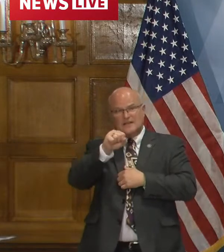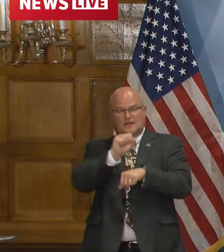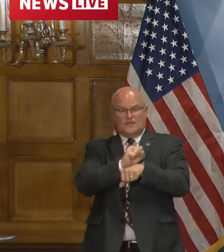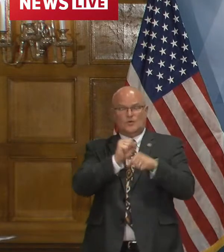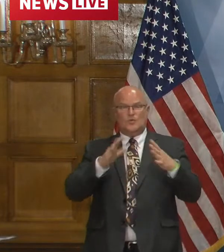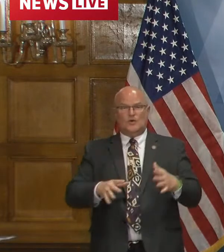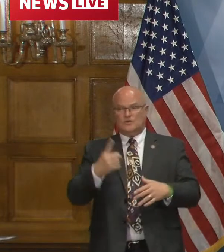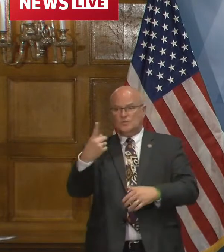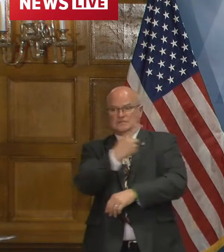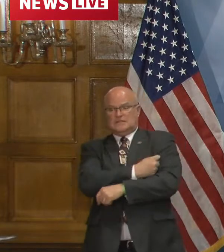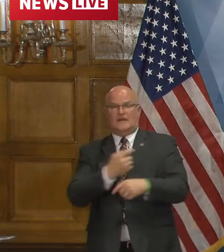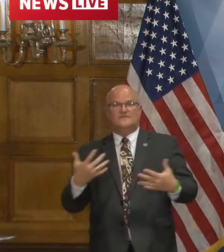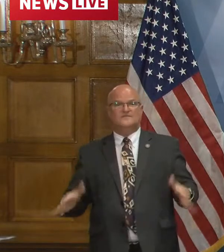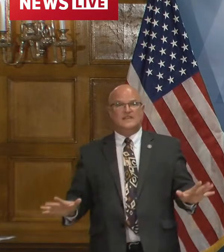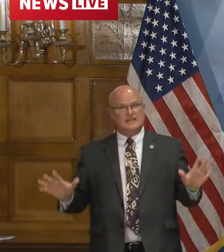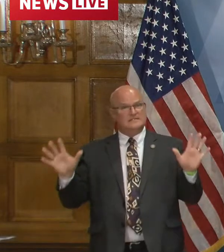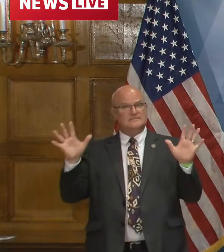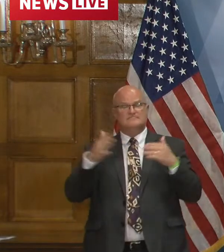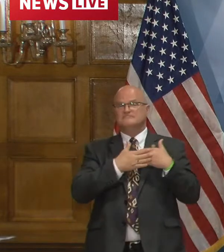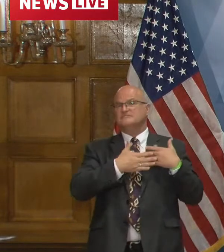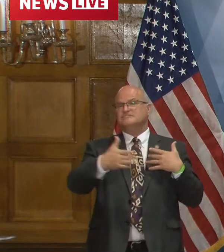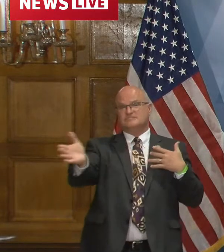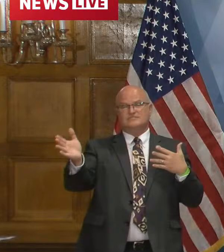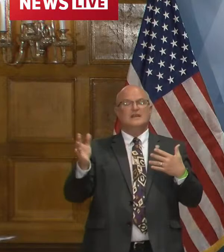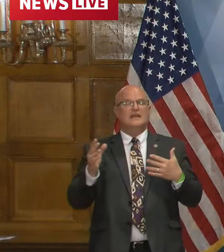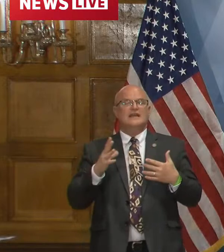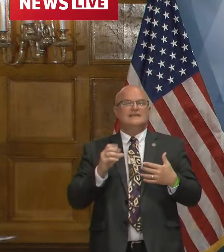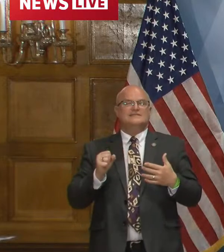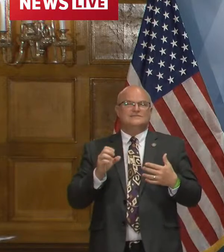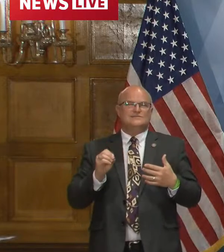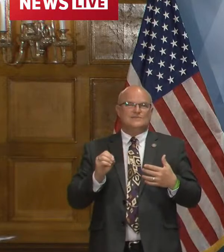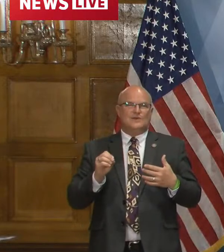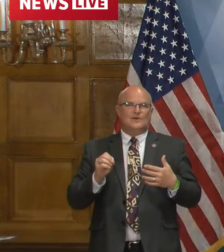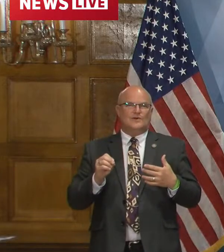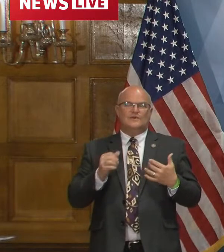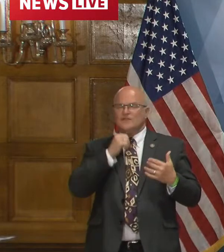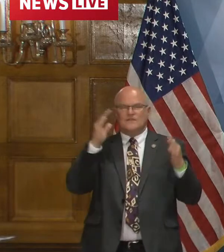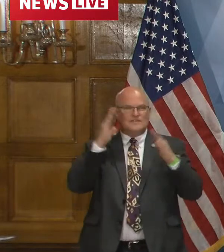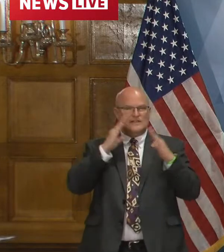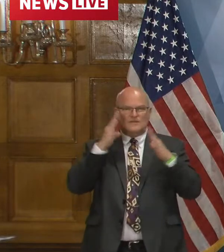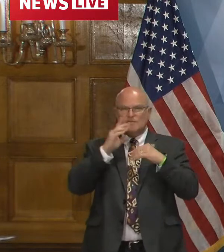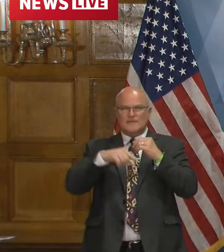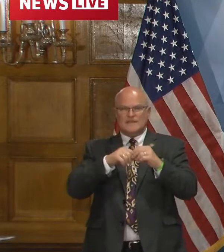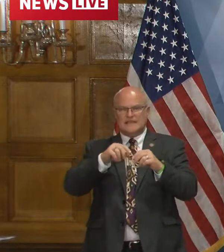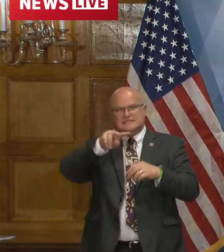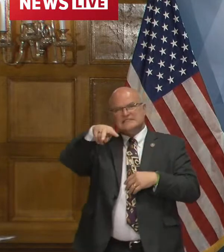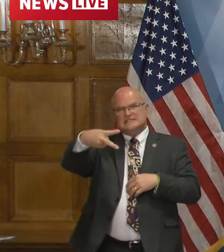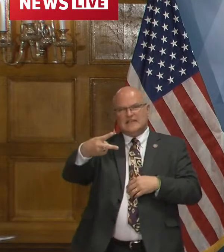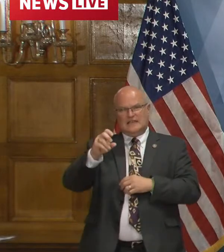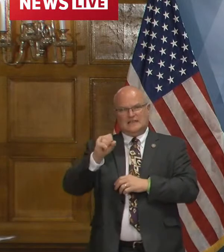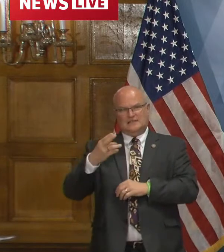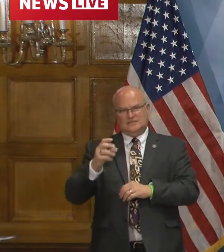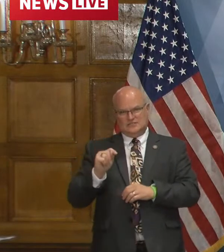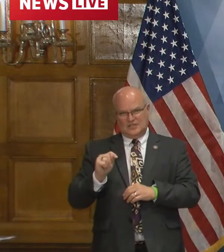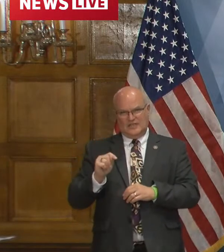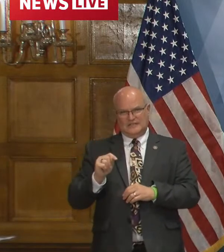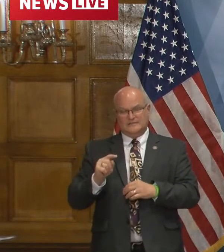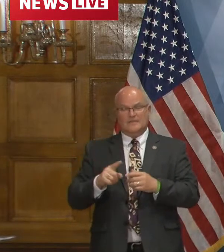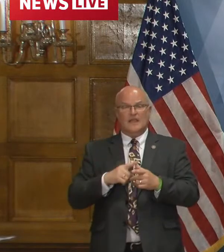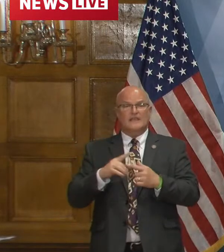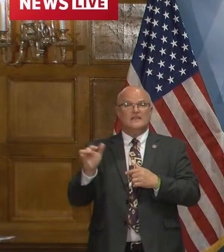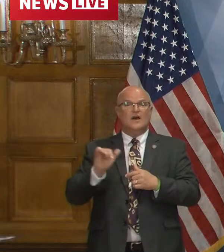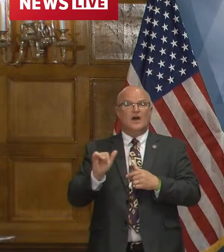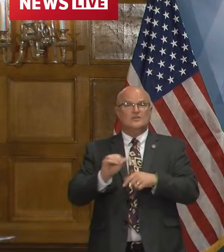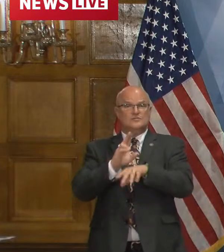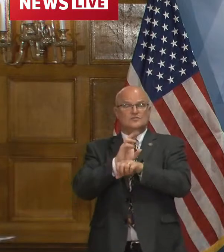workers could take one shot, be safe, and it's effective, and they don't have to worry about that follow-up. And then it's also